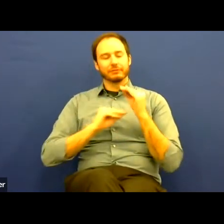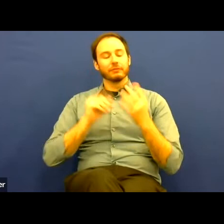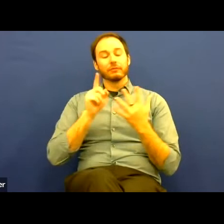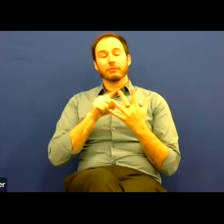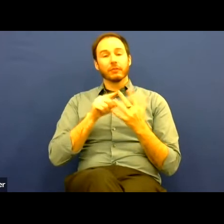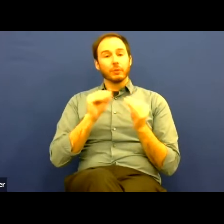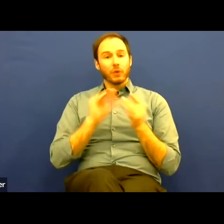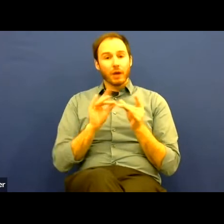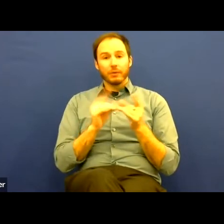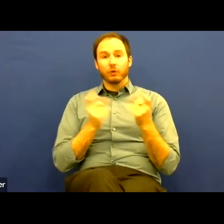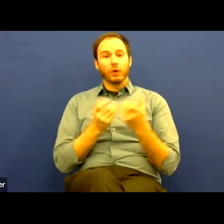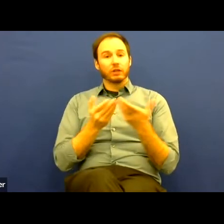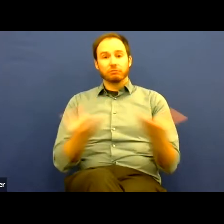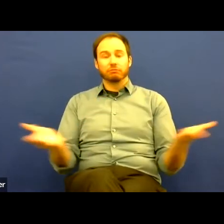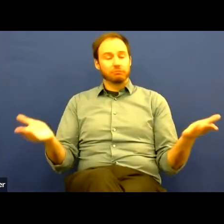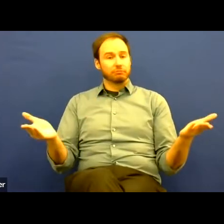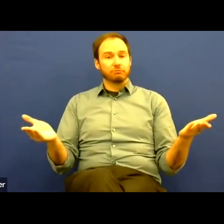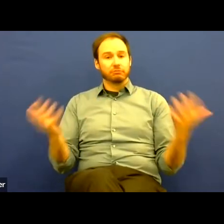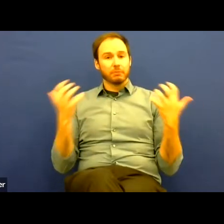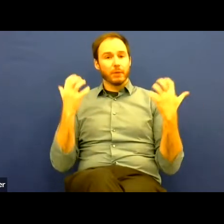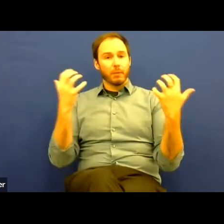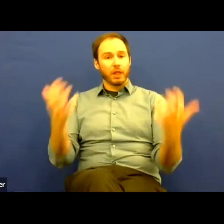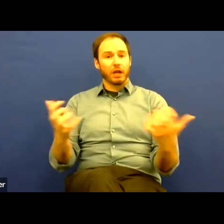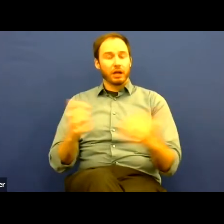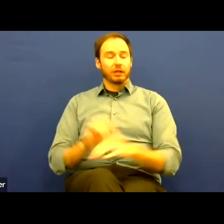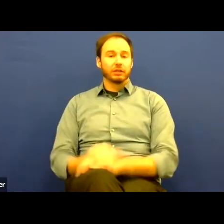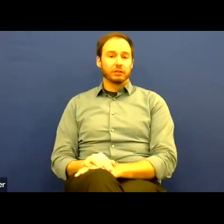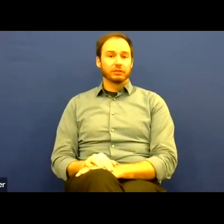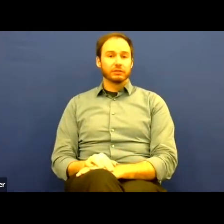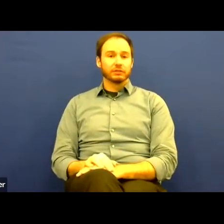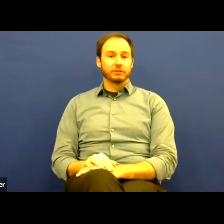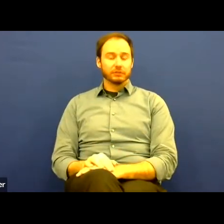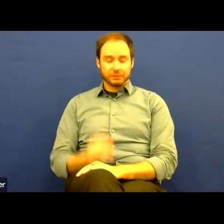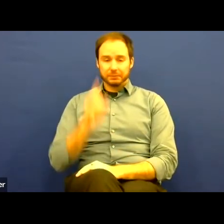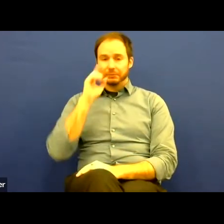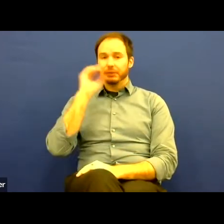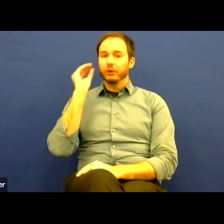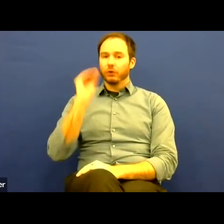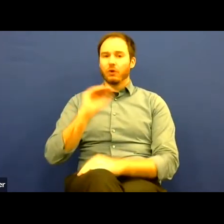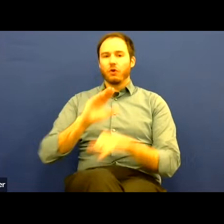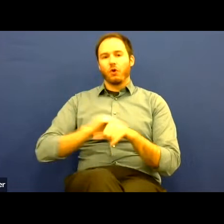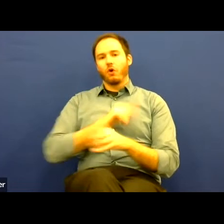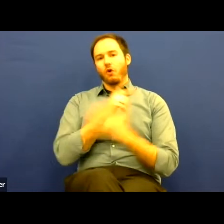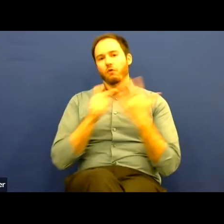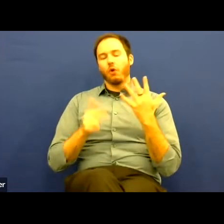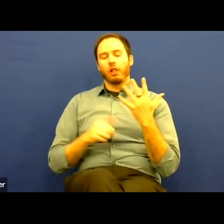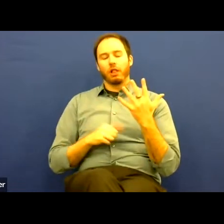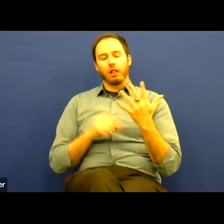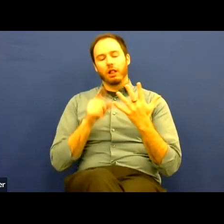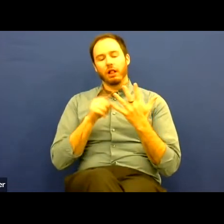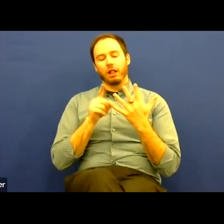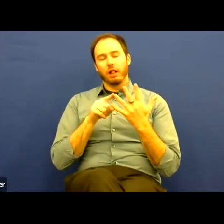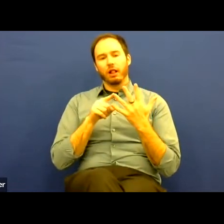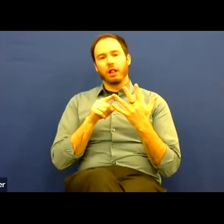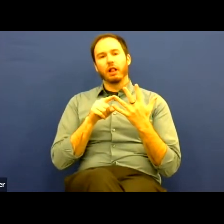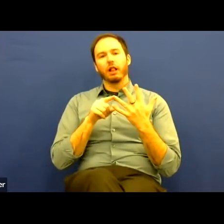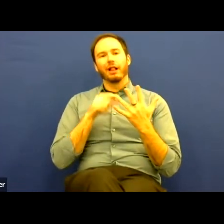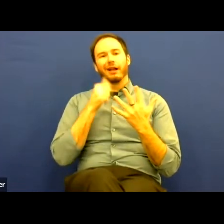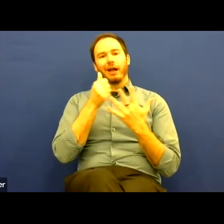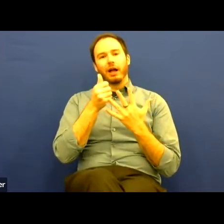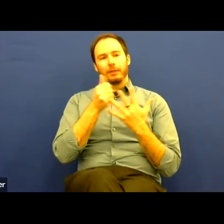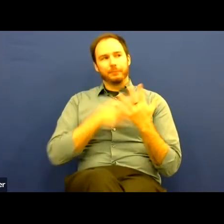further comments? Anything from the public? And hearing none, please call the roll. Councilmember